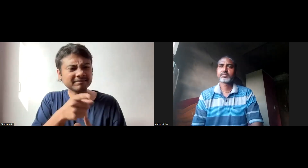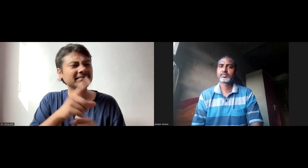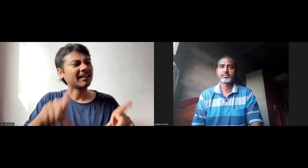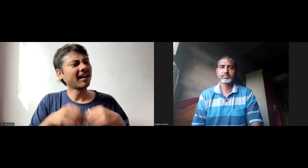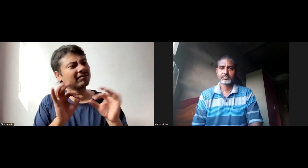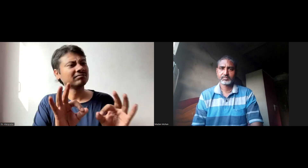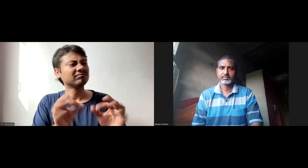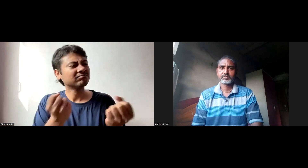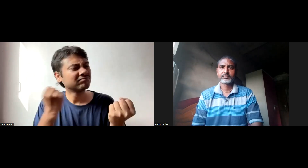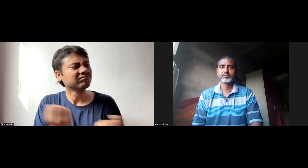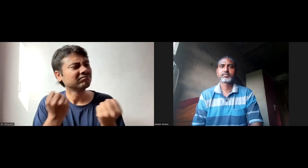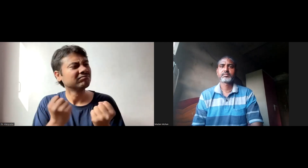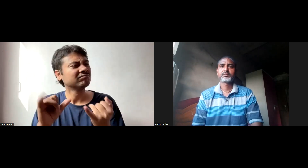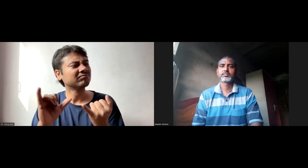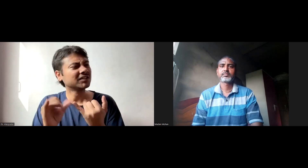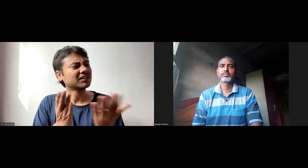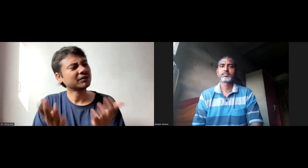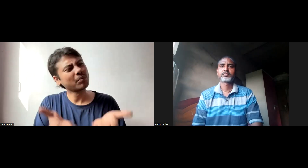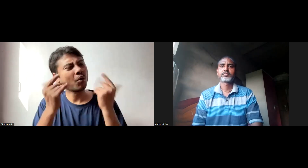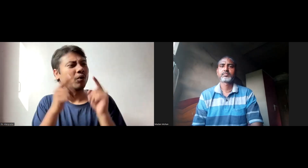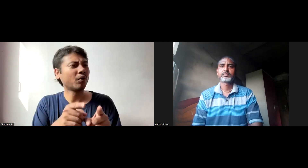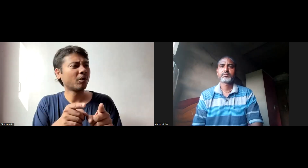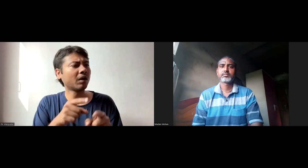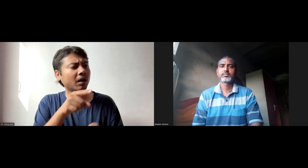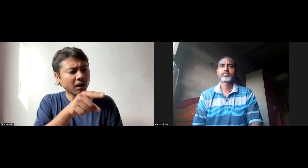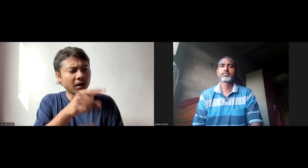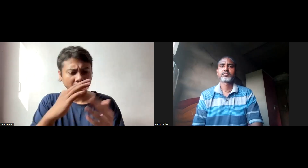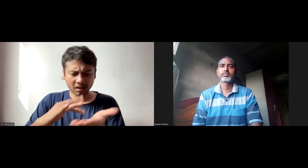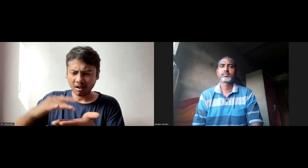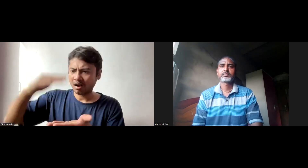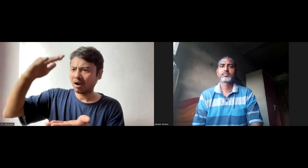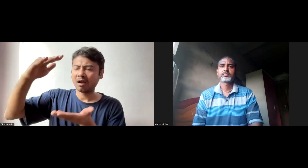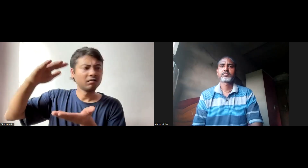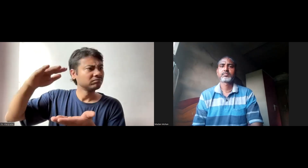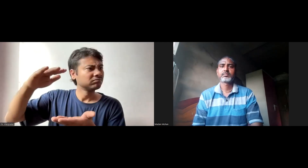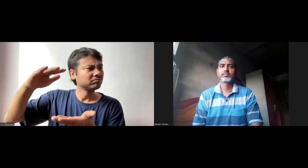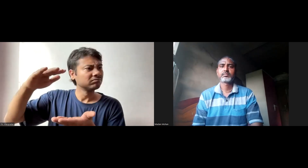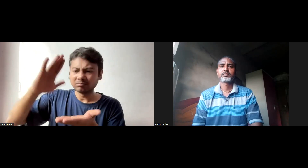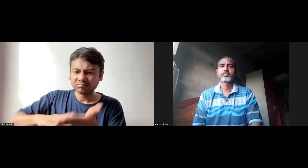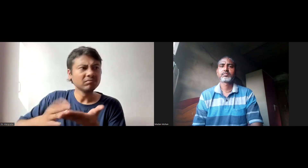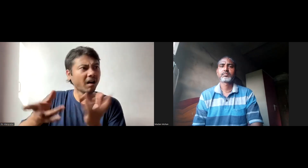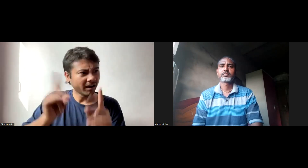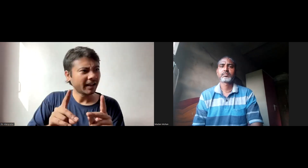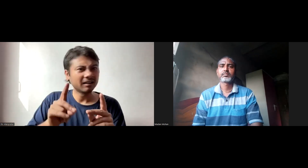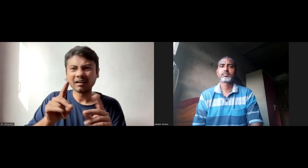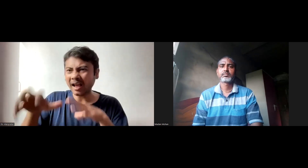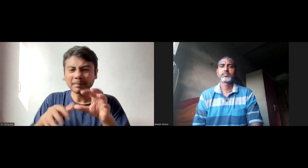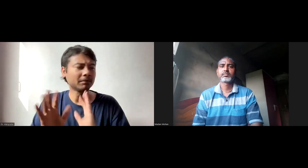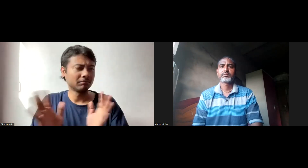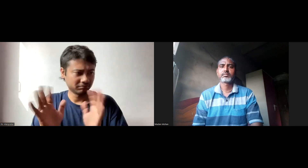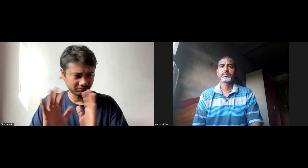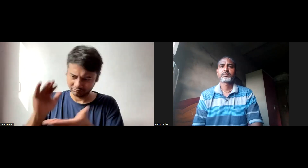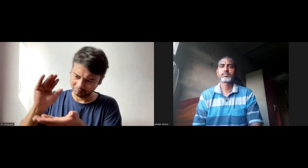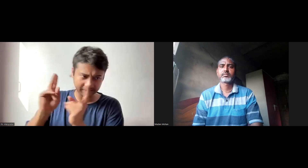you've already done this much of work, so you can begin from the next level of bhakti, and from there you can continue